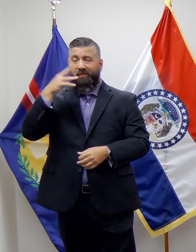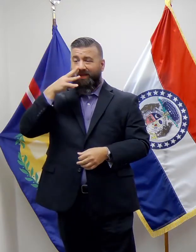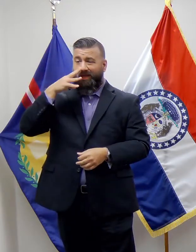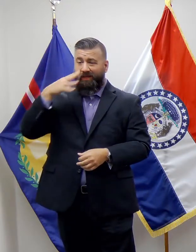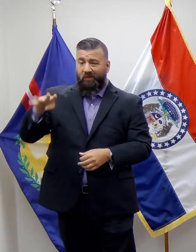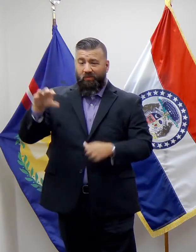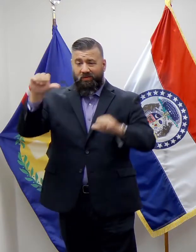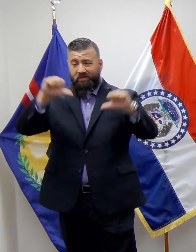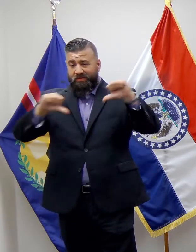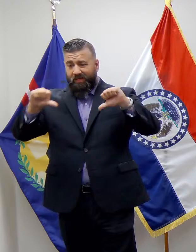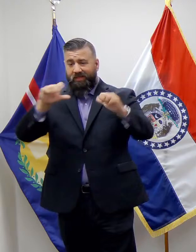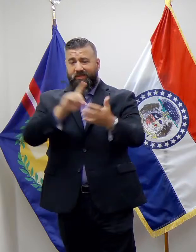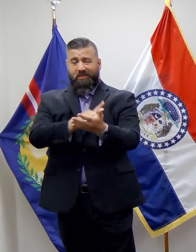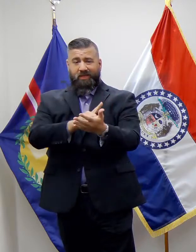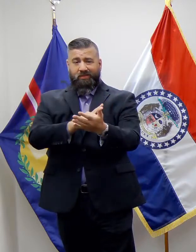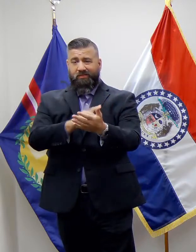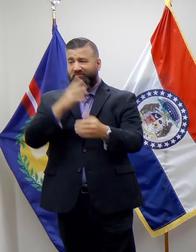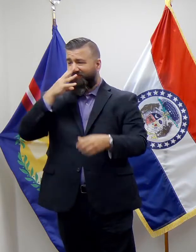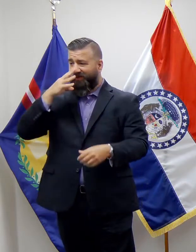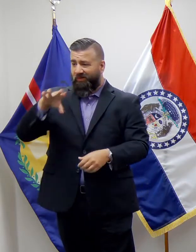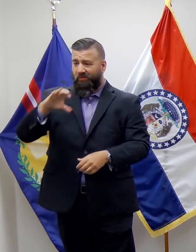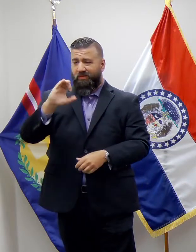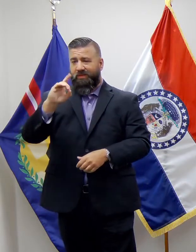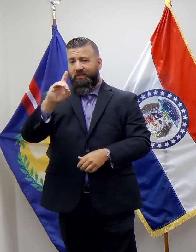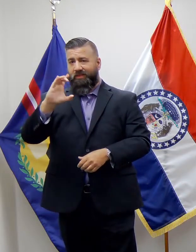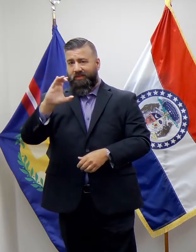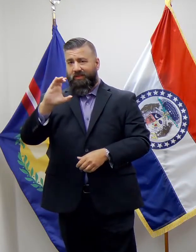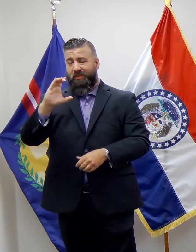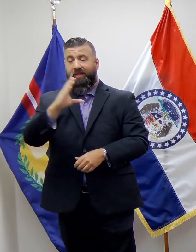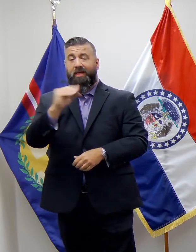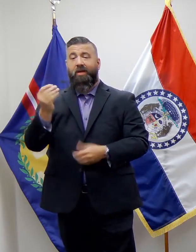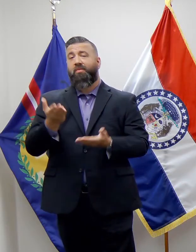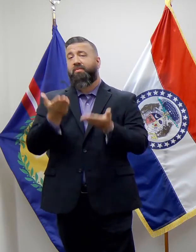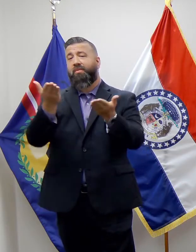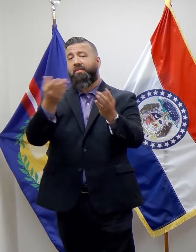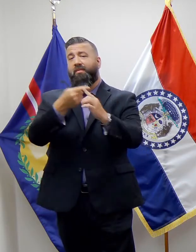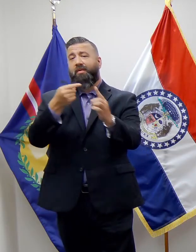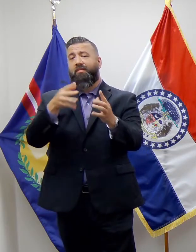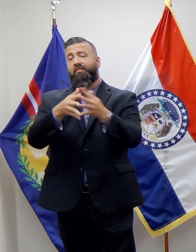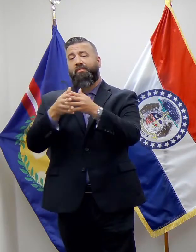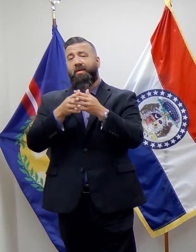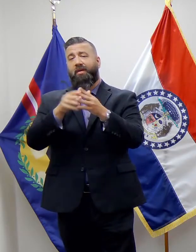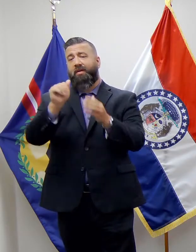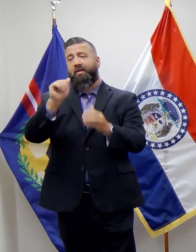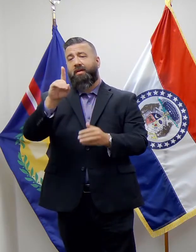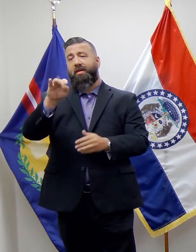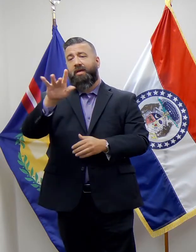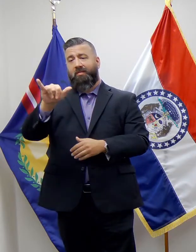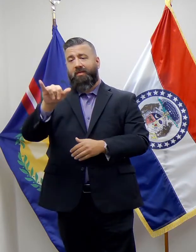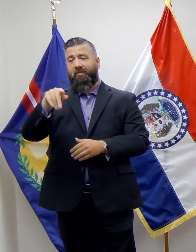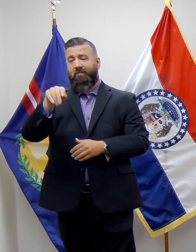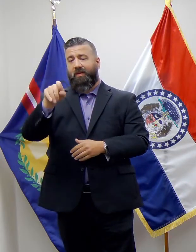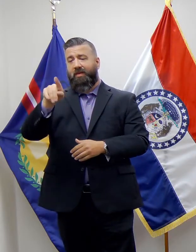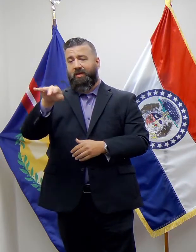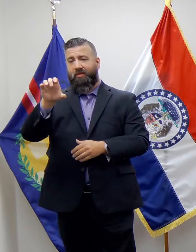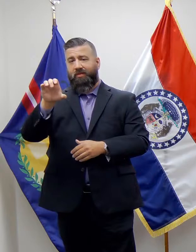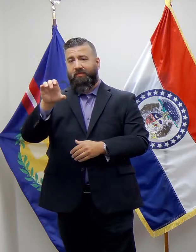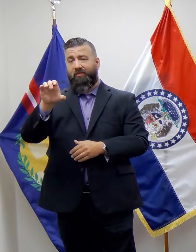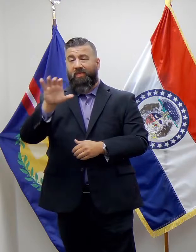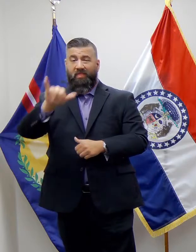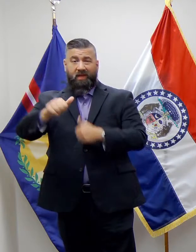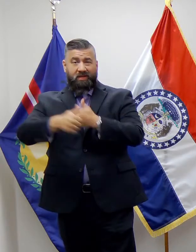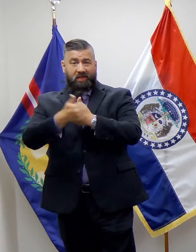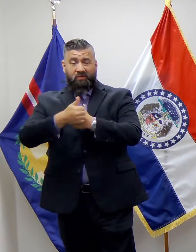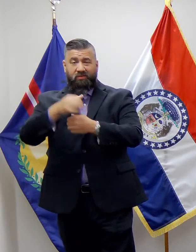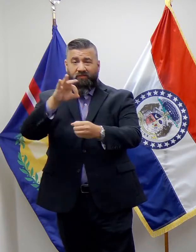from the CDC, and recommendations from the American Academy of Pediatrics. This dangerous vote by the County Council has